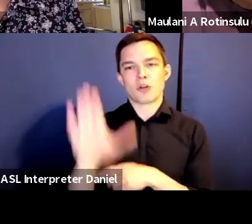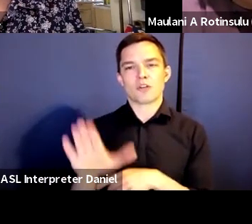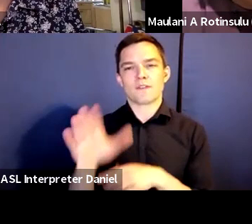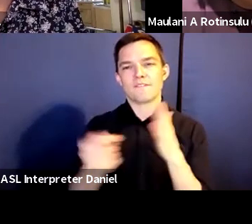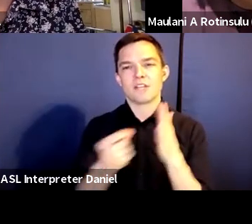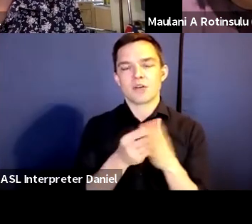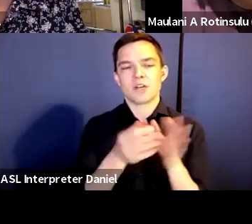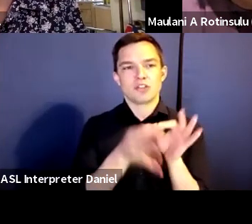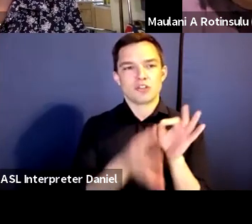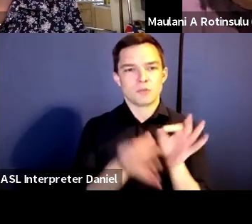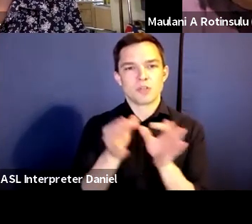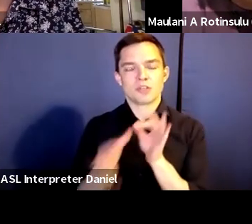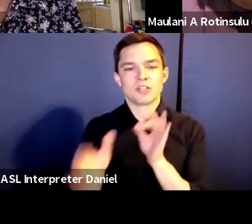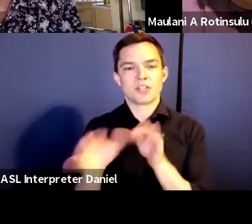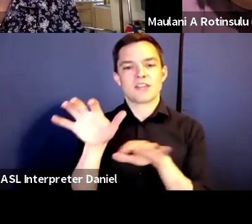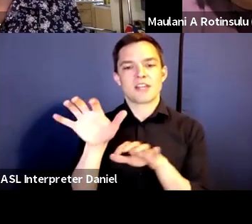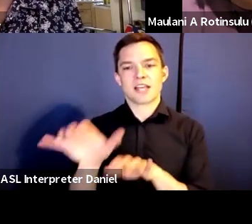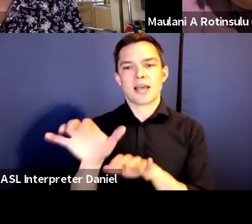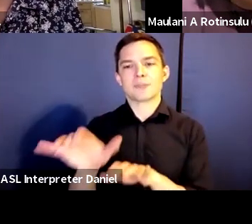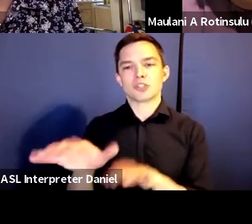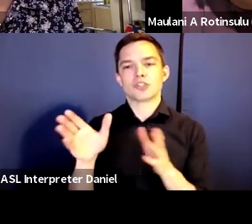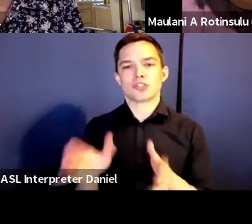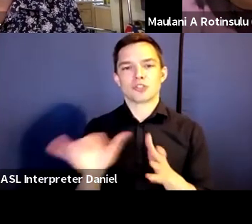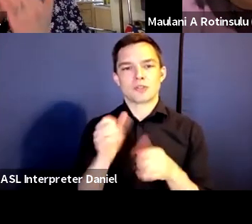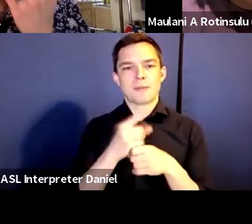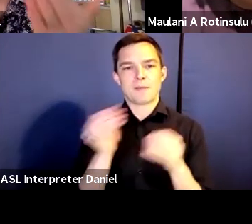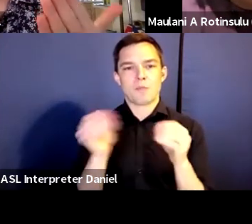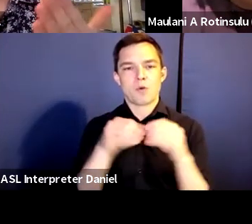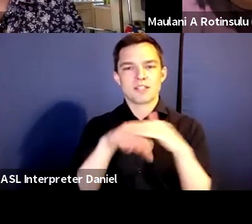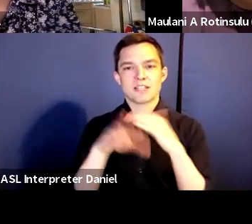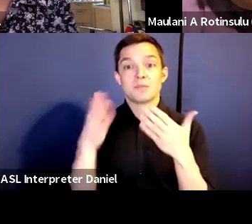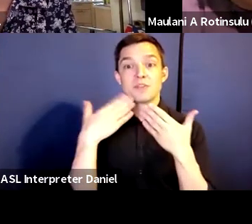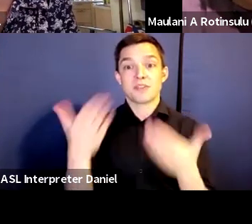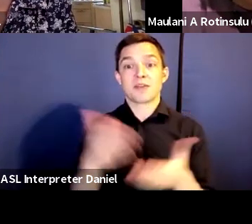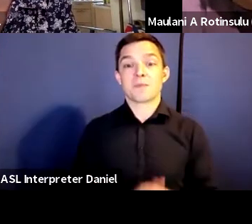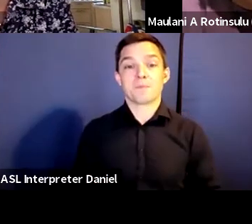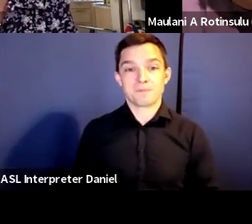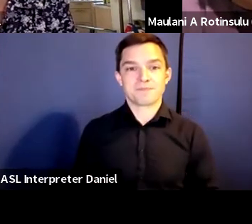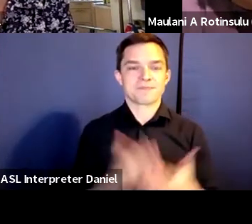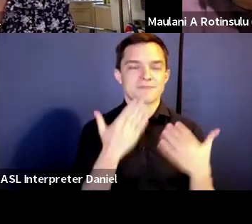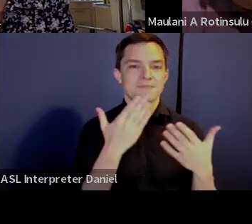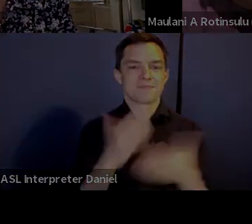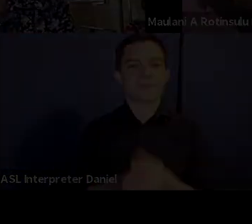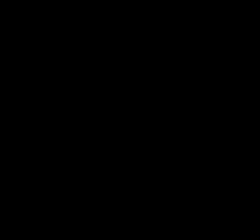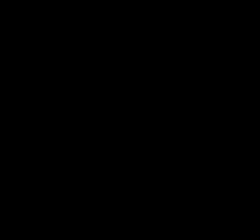our interpreters and our cart captioner for helping us make this more accessible. So thank you. Thank you.